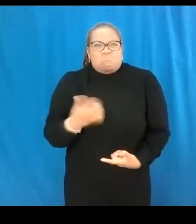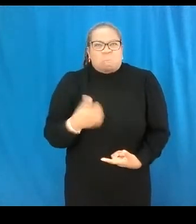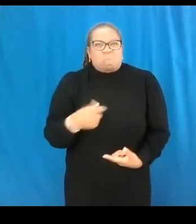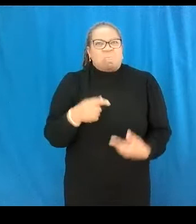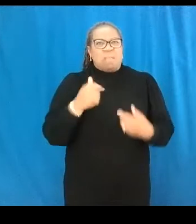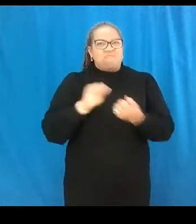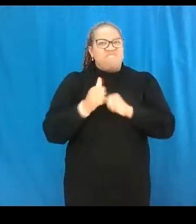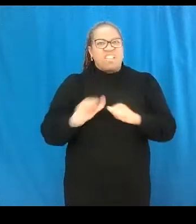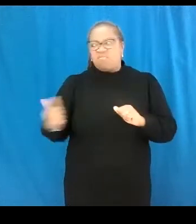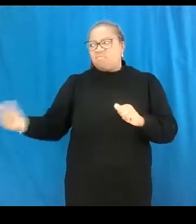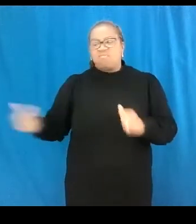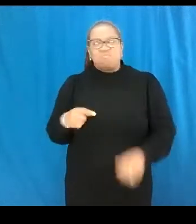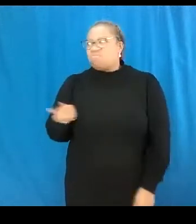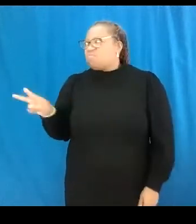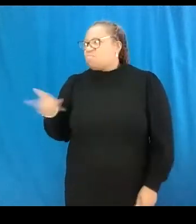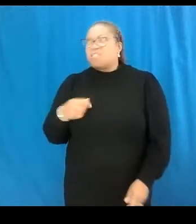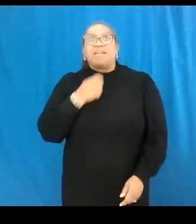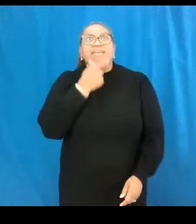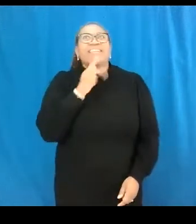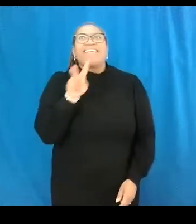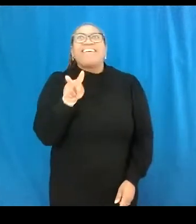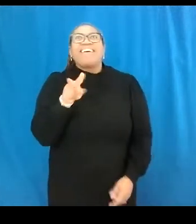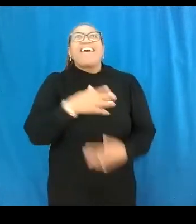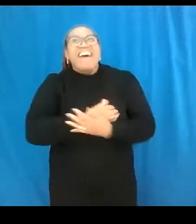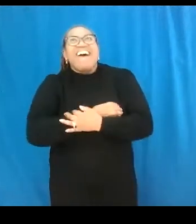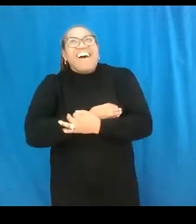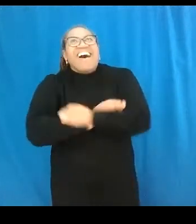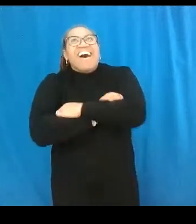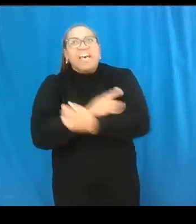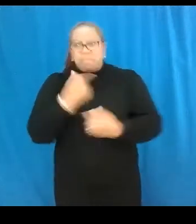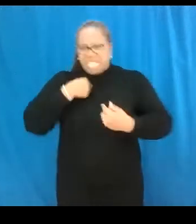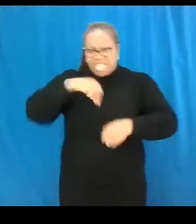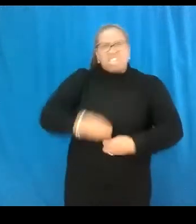my friends and they were grinning, smiling, laughing at the movie.